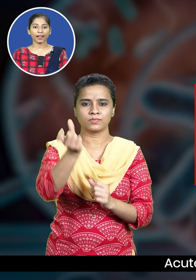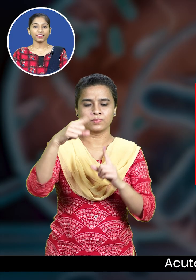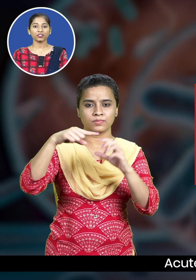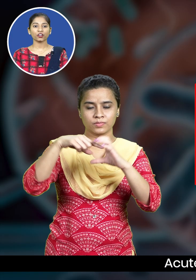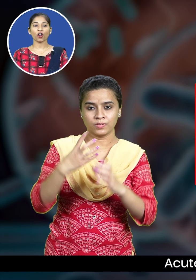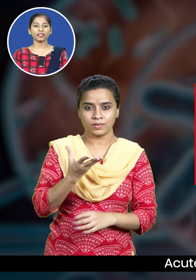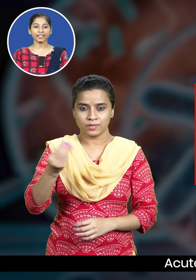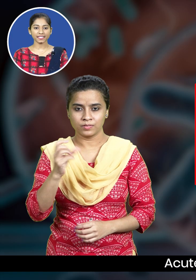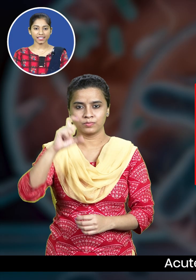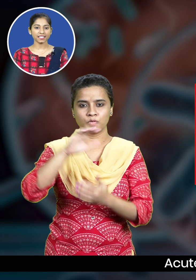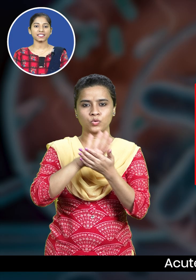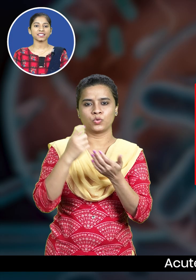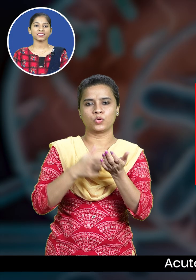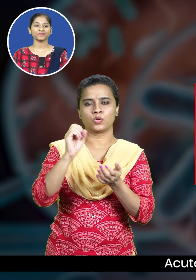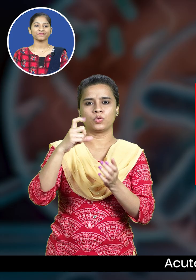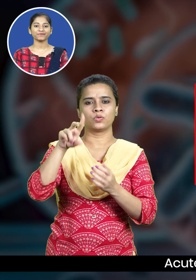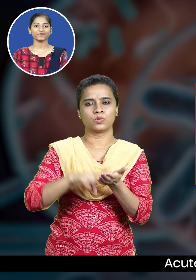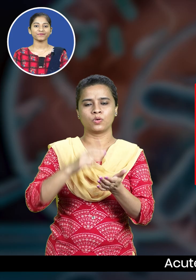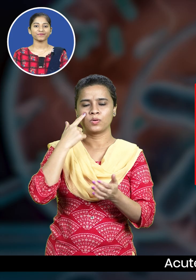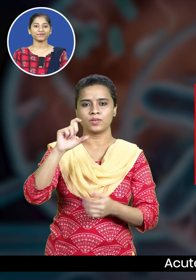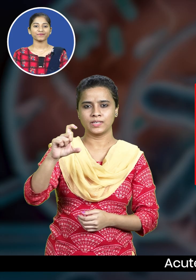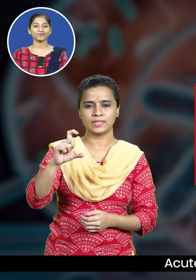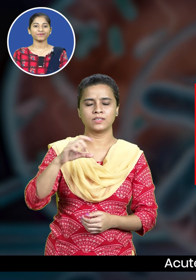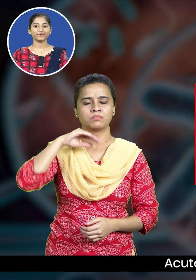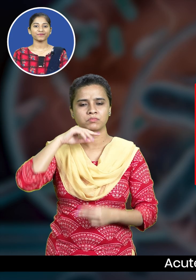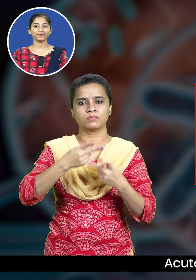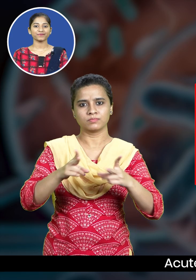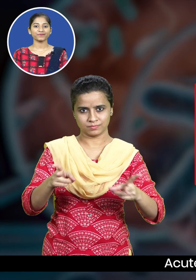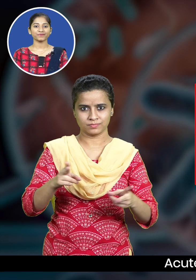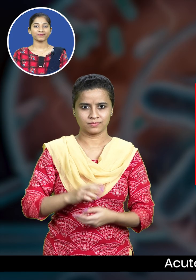Acute and chronic diseases.